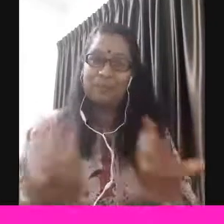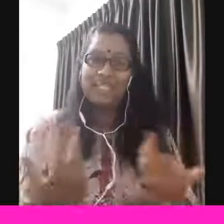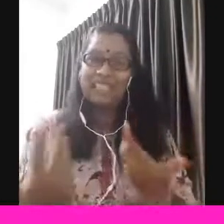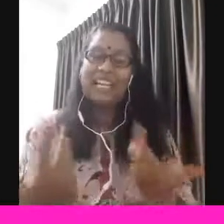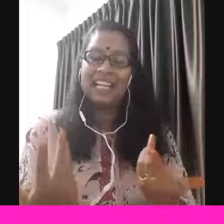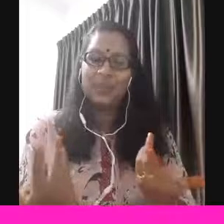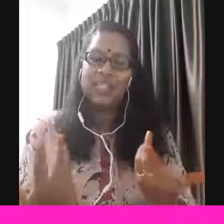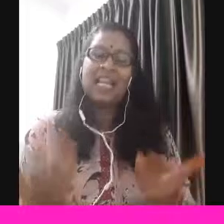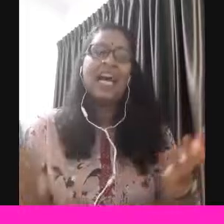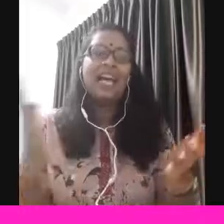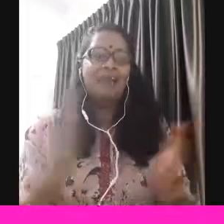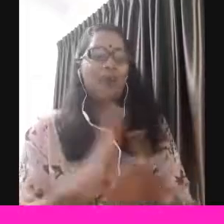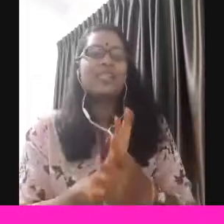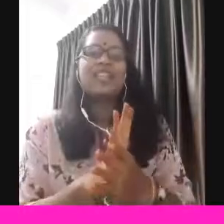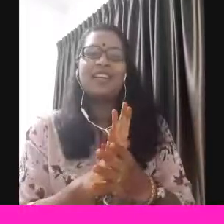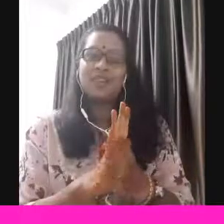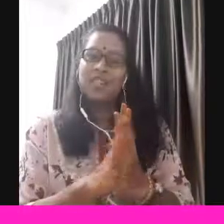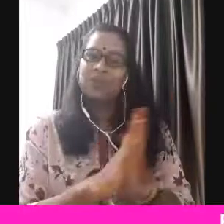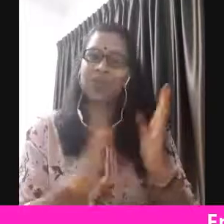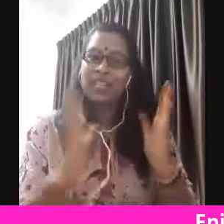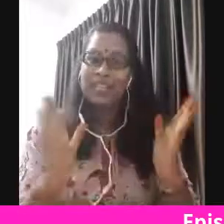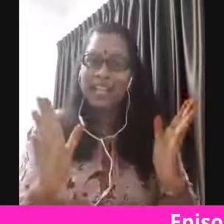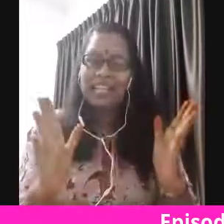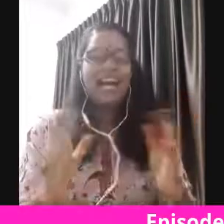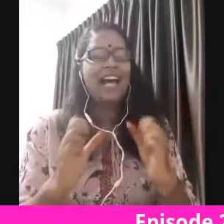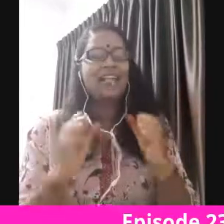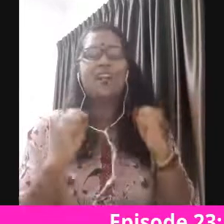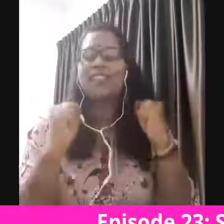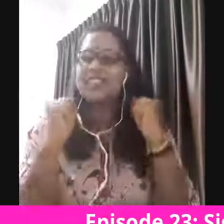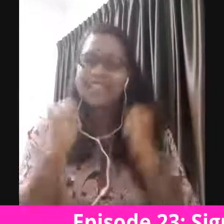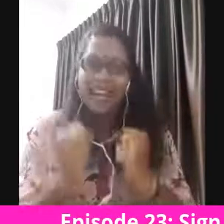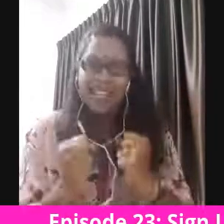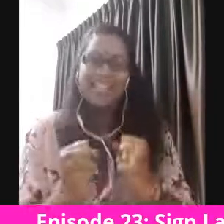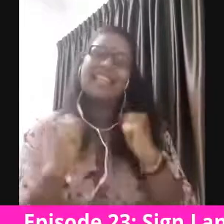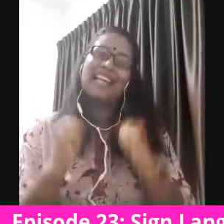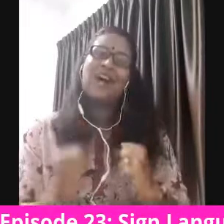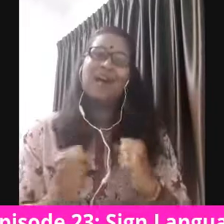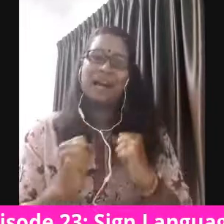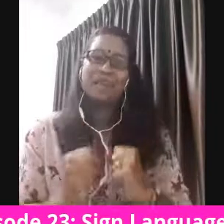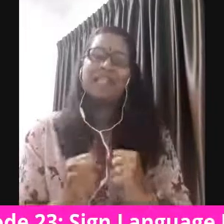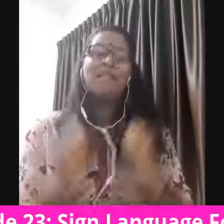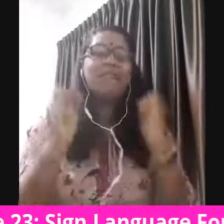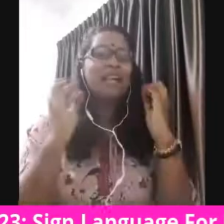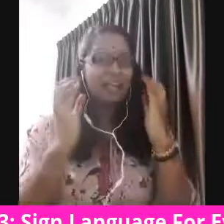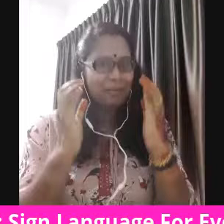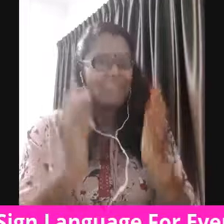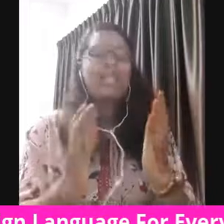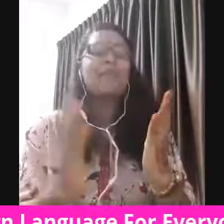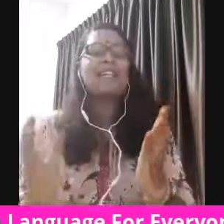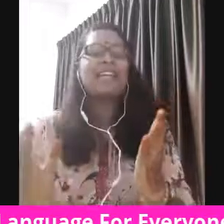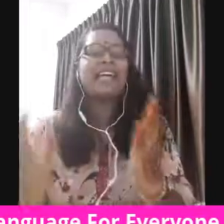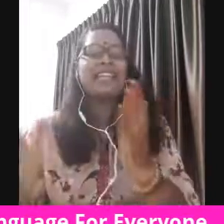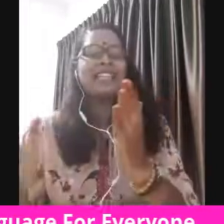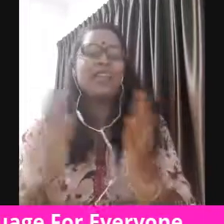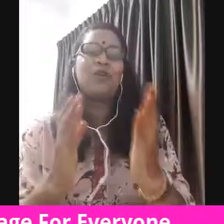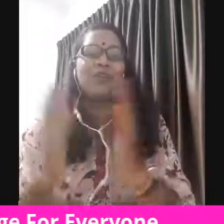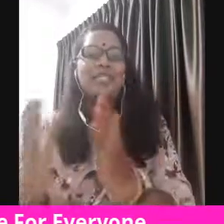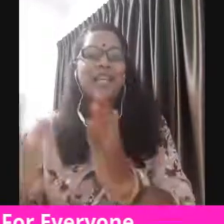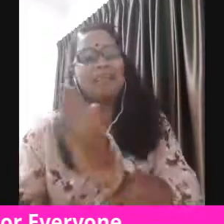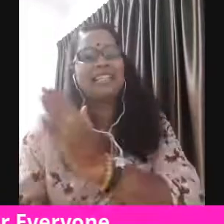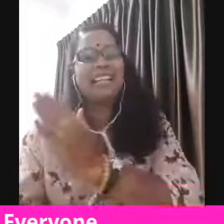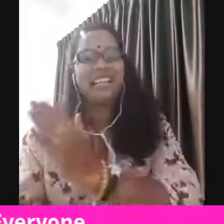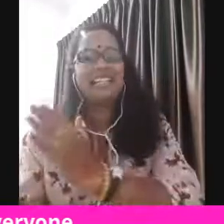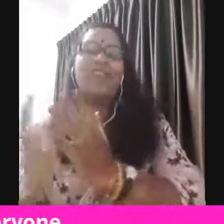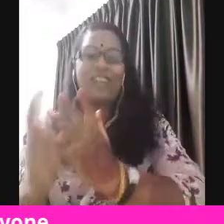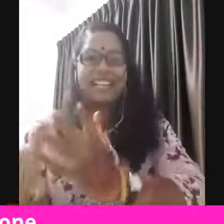interact with me in sign language. And once I Uh-huh. got transferred to Klang, I got the chance, and now I am a masalah pendengaran, cikgu